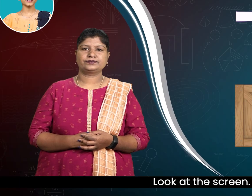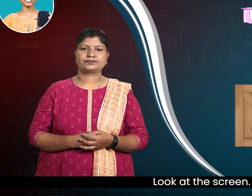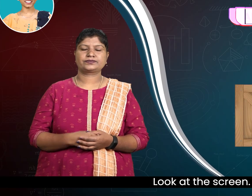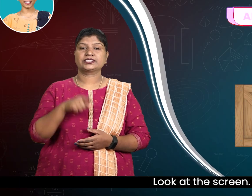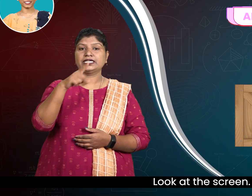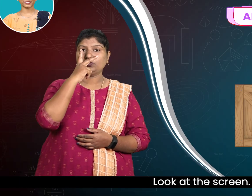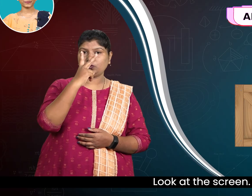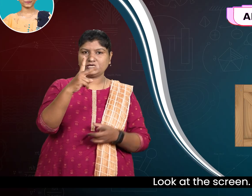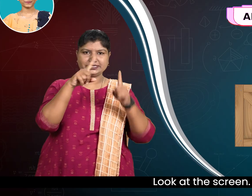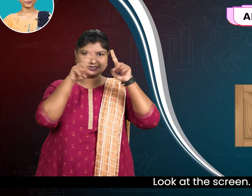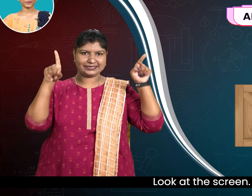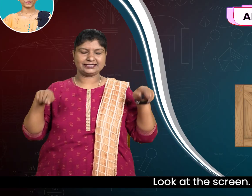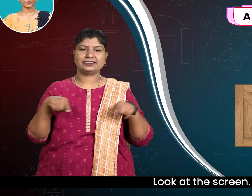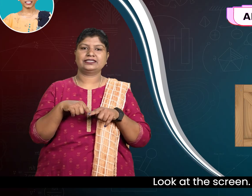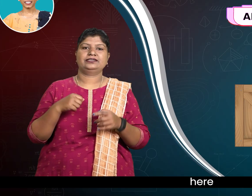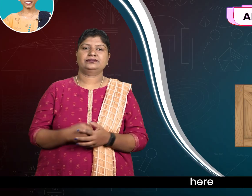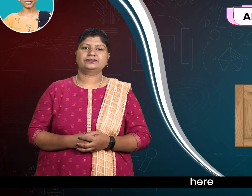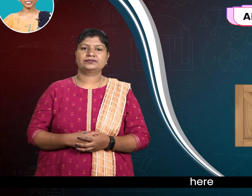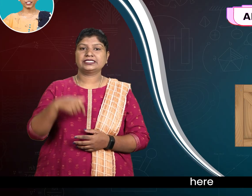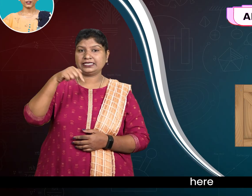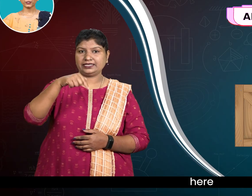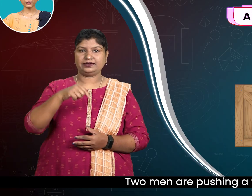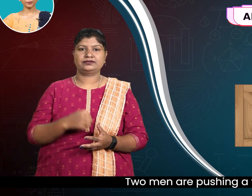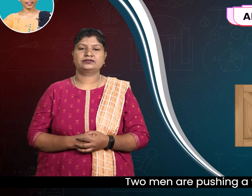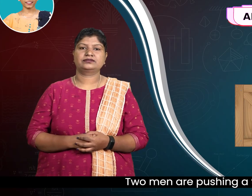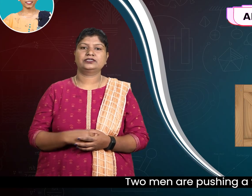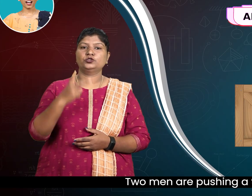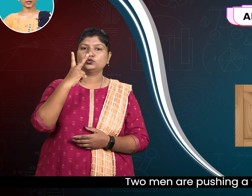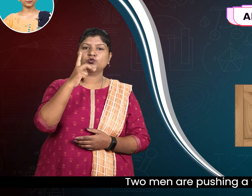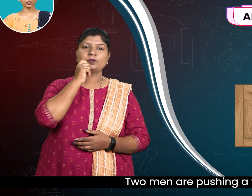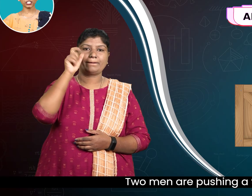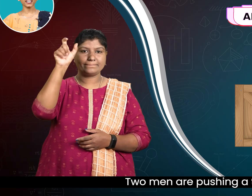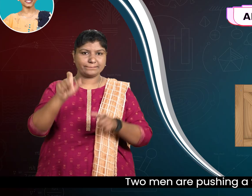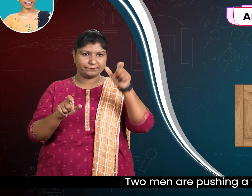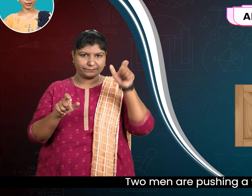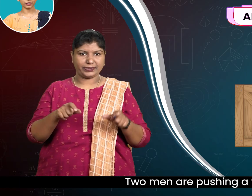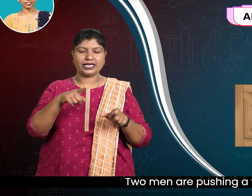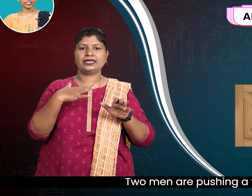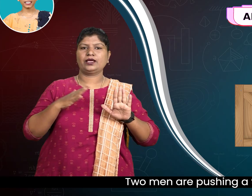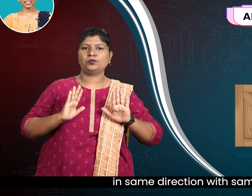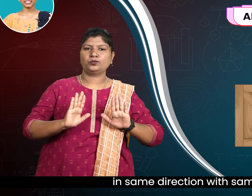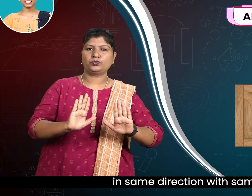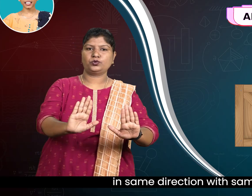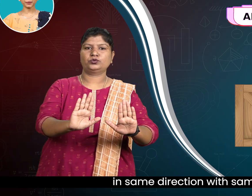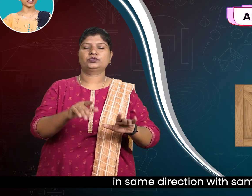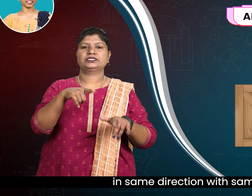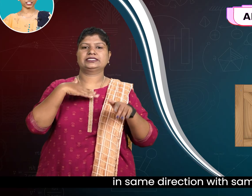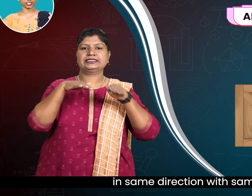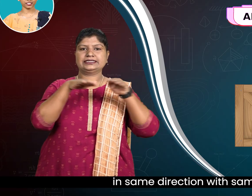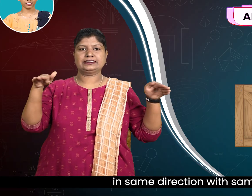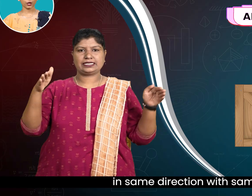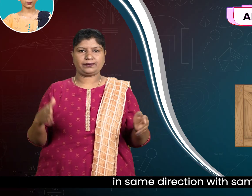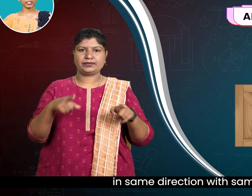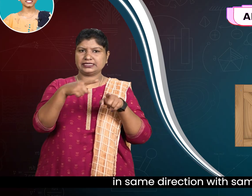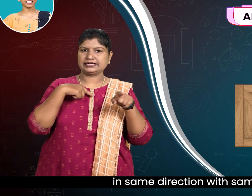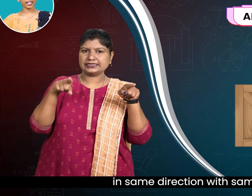Look at the screen. Here, two men are pushing a table in same